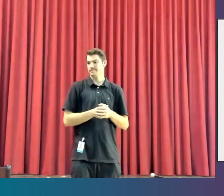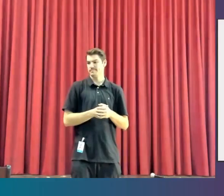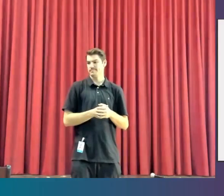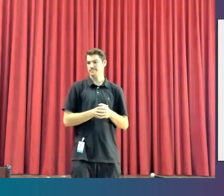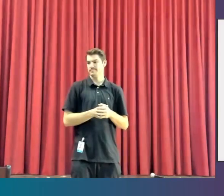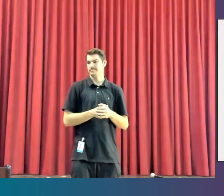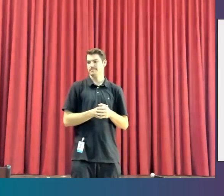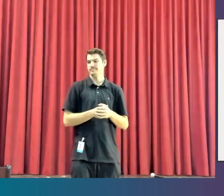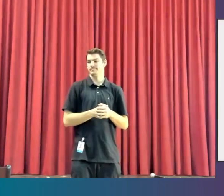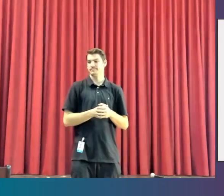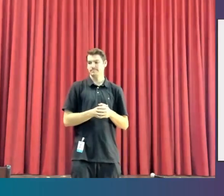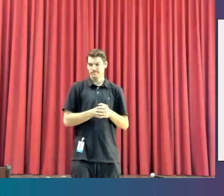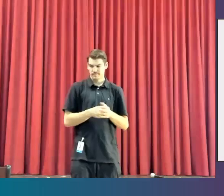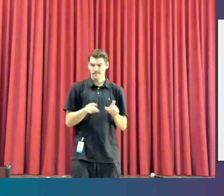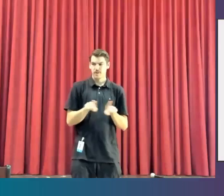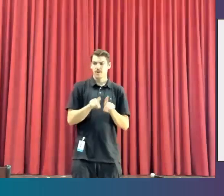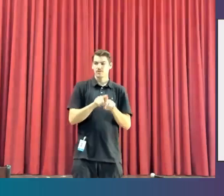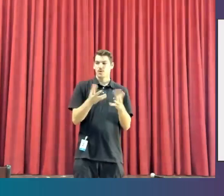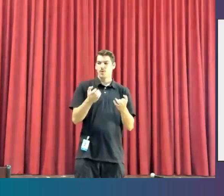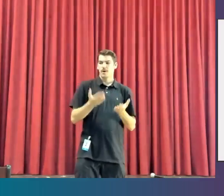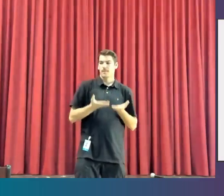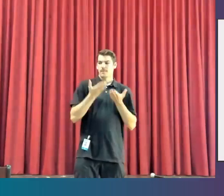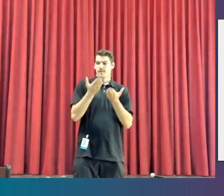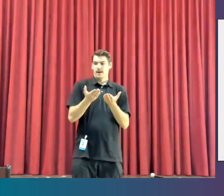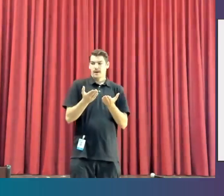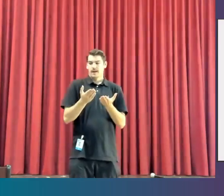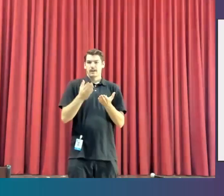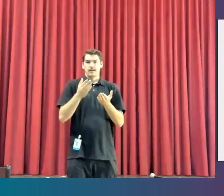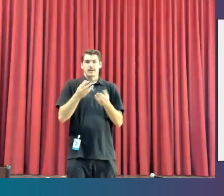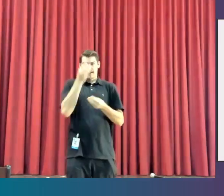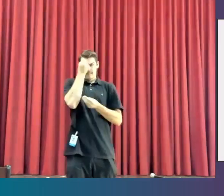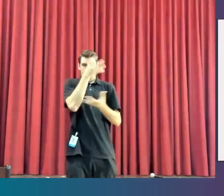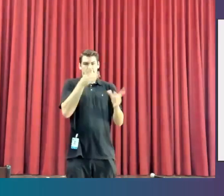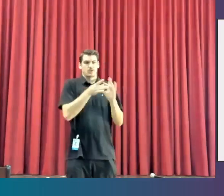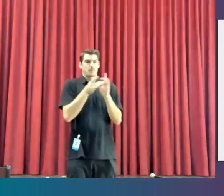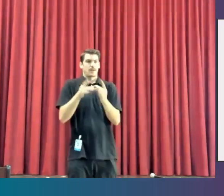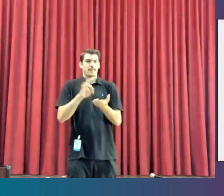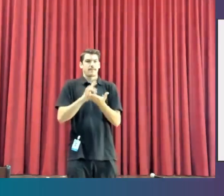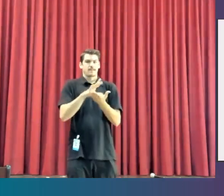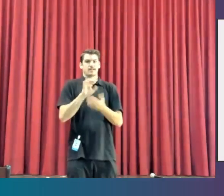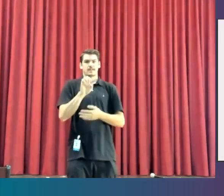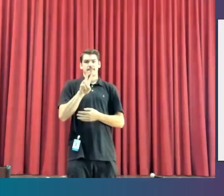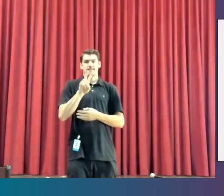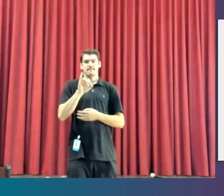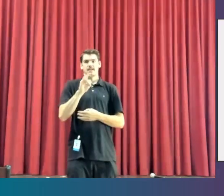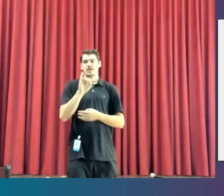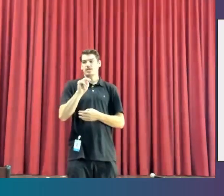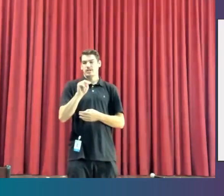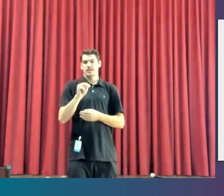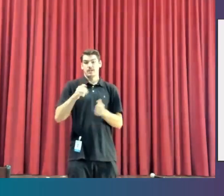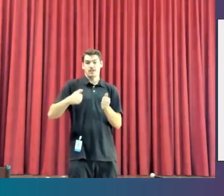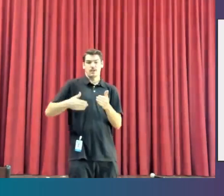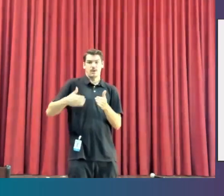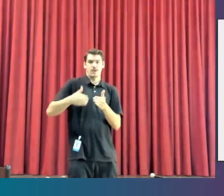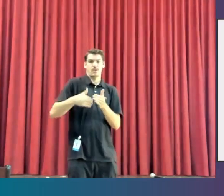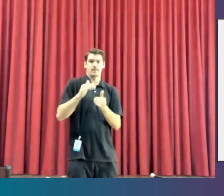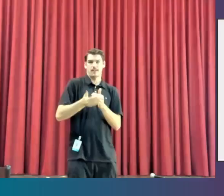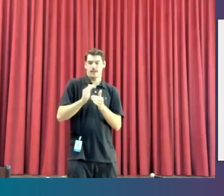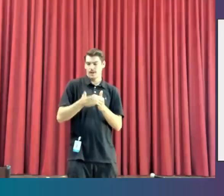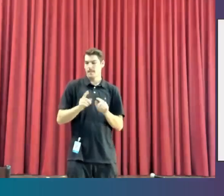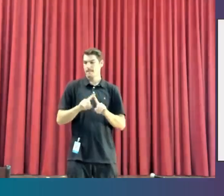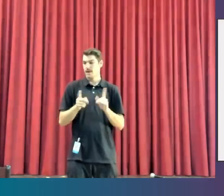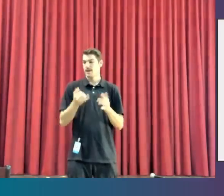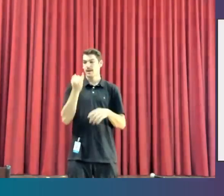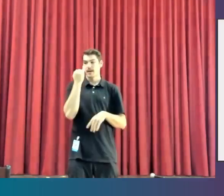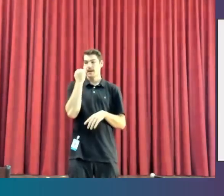So I just want to give some information on the eviction process. Okay, so we're almost at the end, but if we're